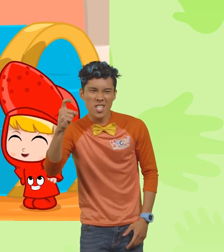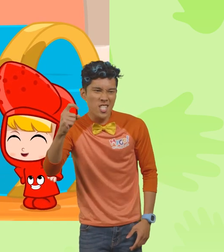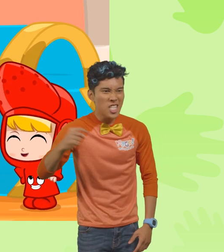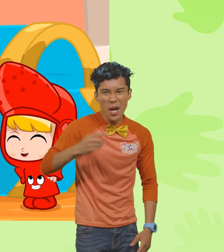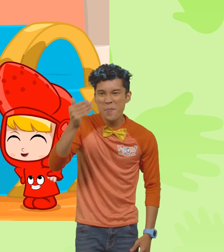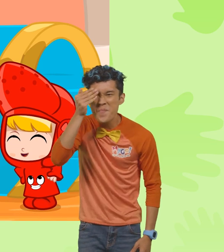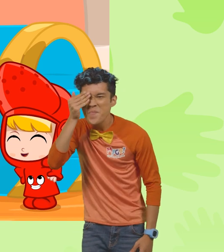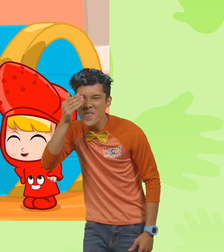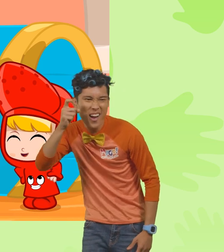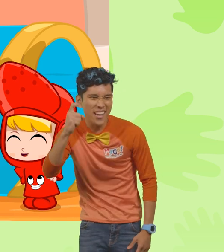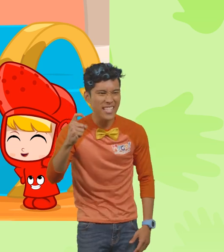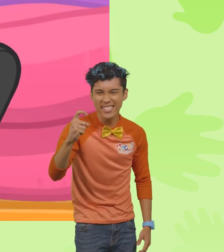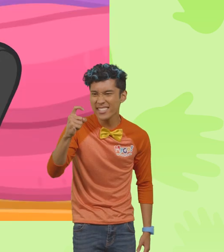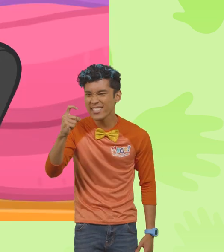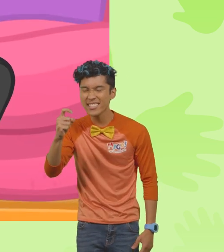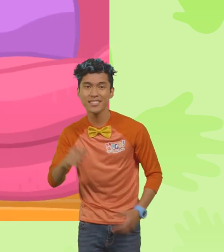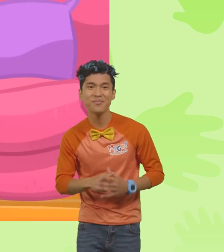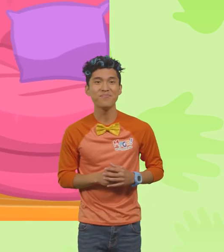Arg, I'm a